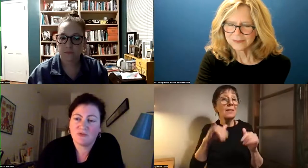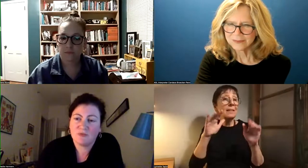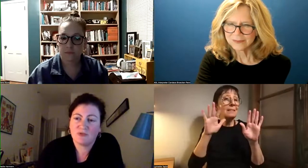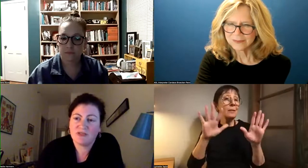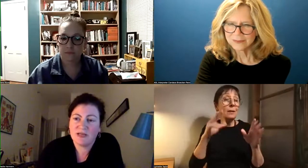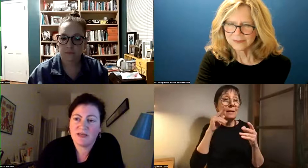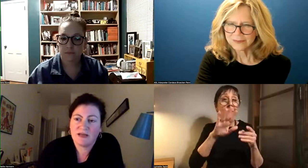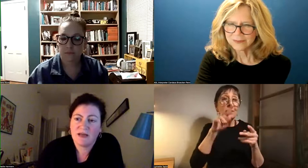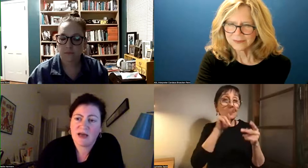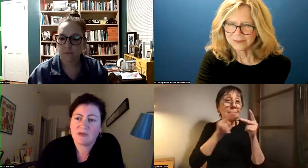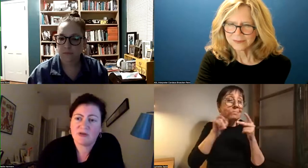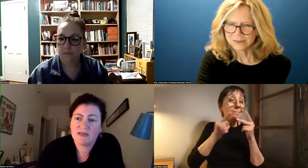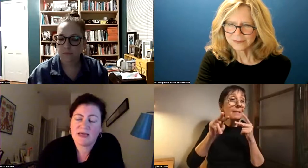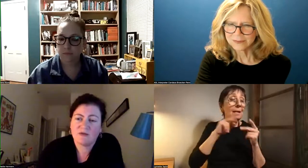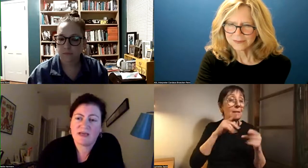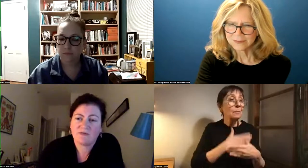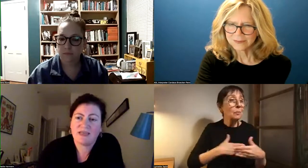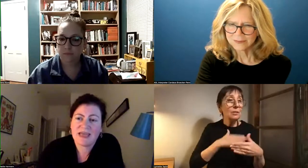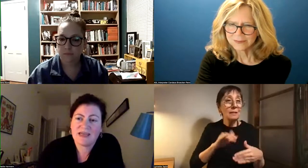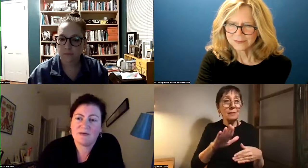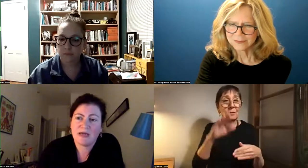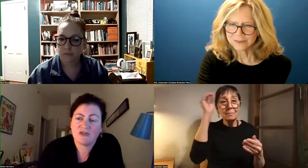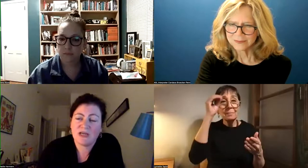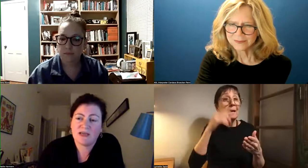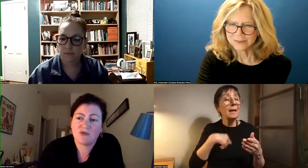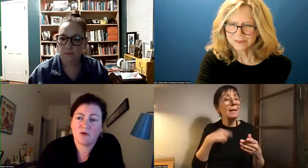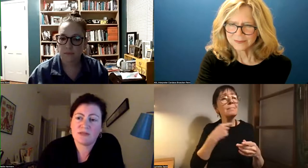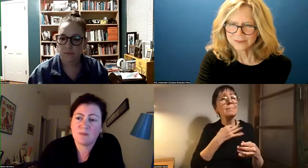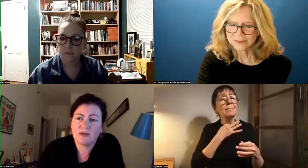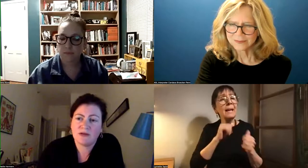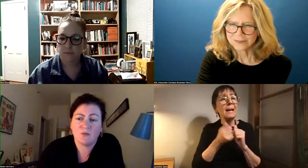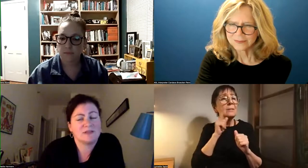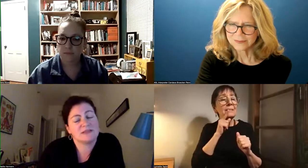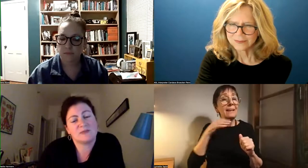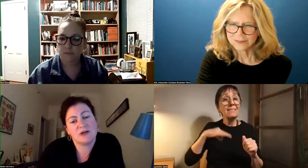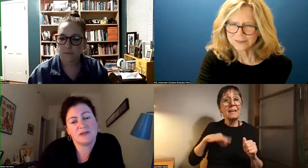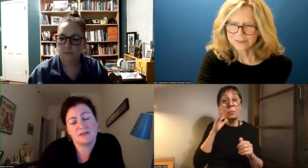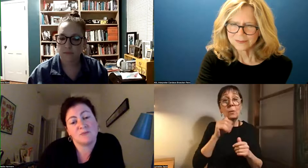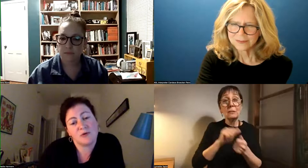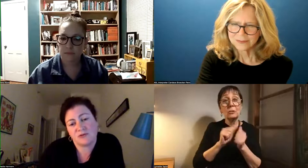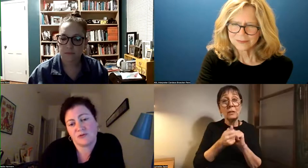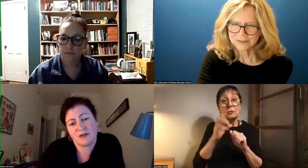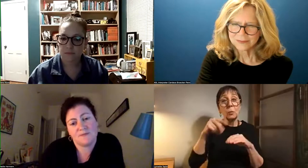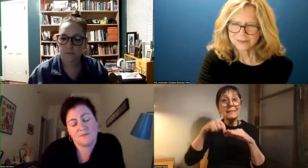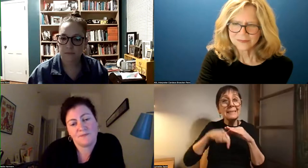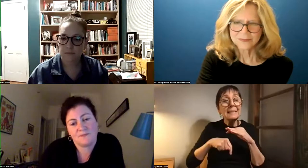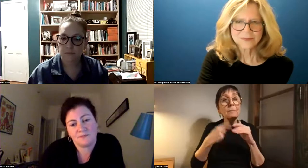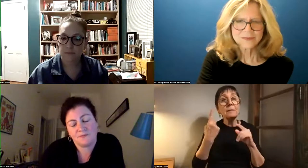I truly appreciate it. I'm curious how deaf gain may change or deepen one's experience